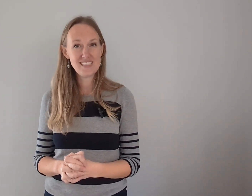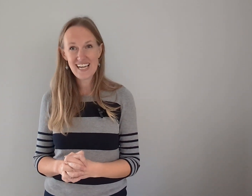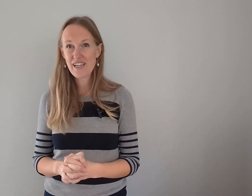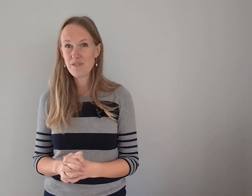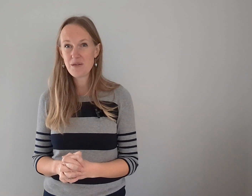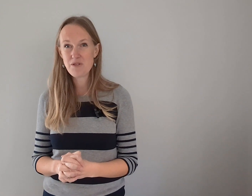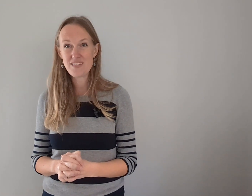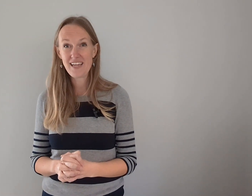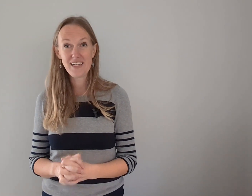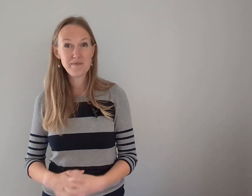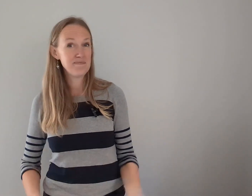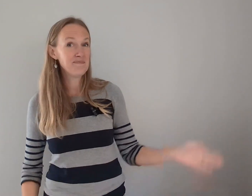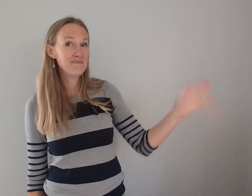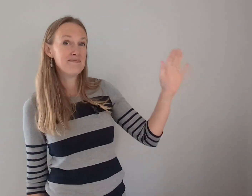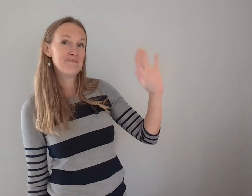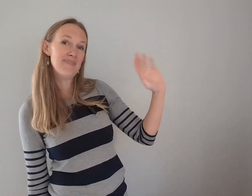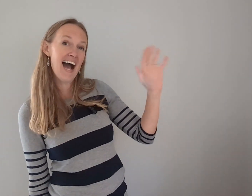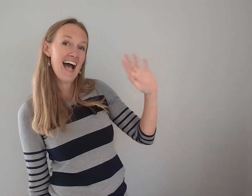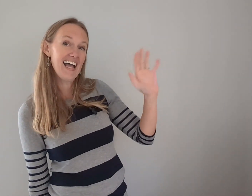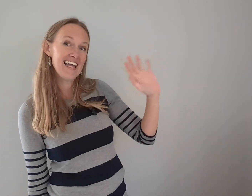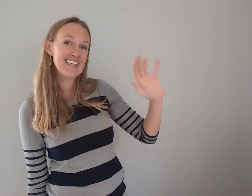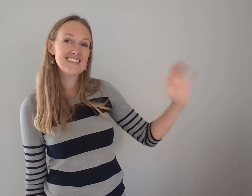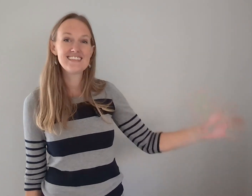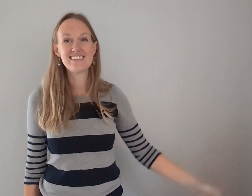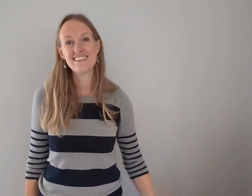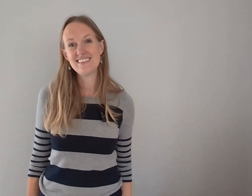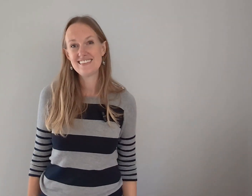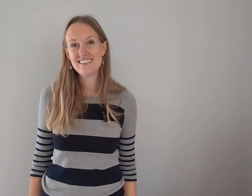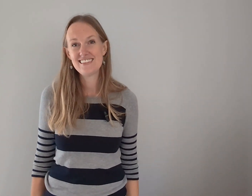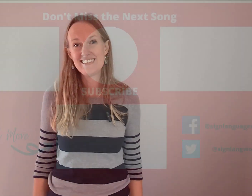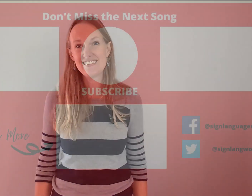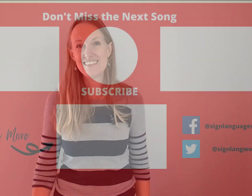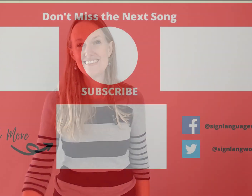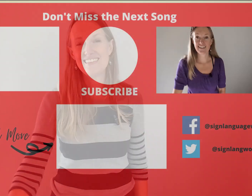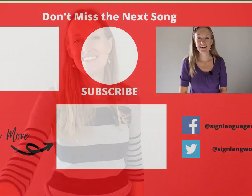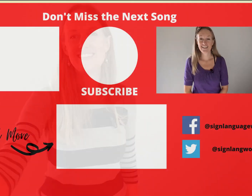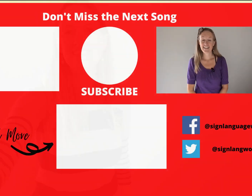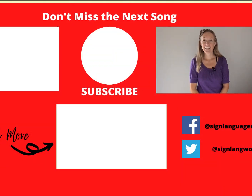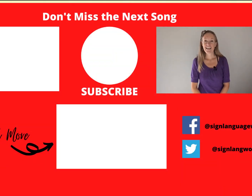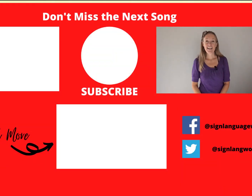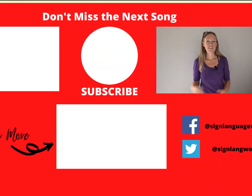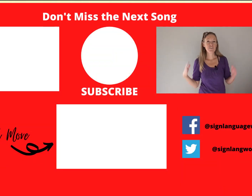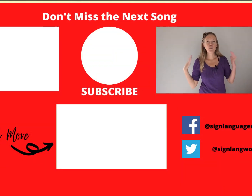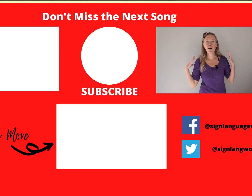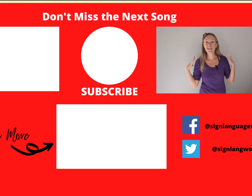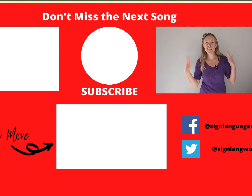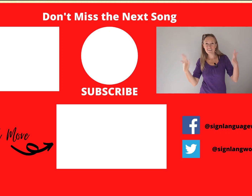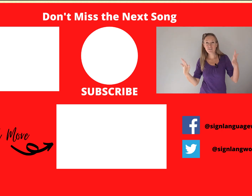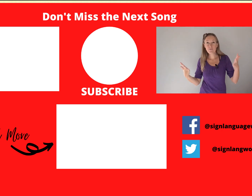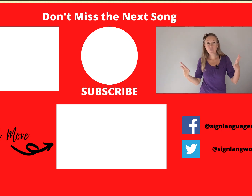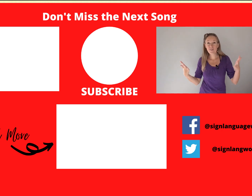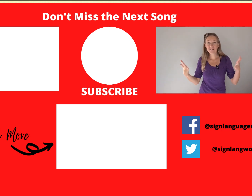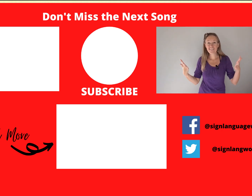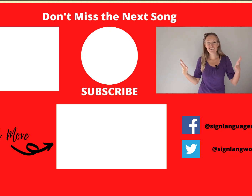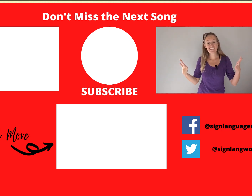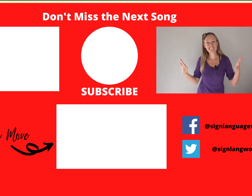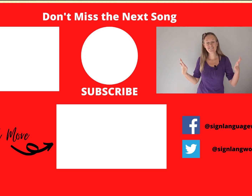sign with the music. Bye. If you want even more than what these